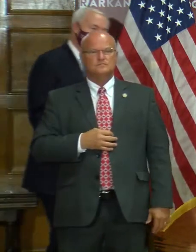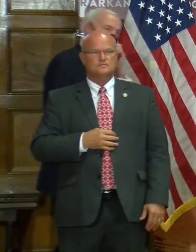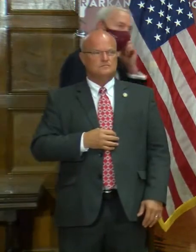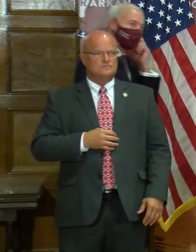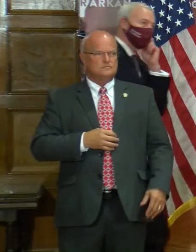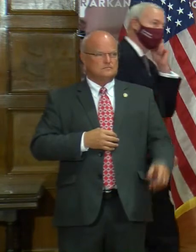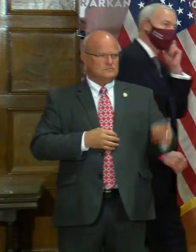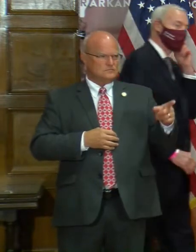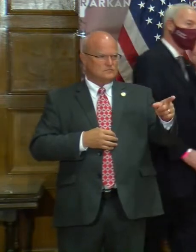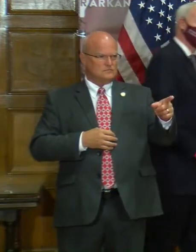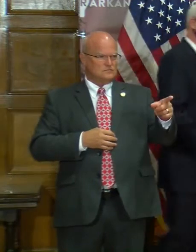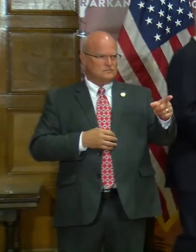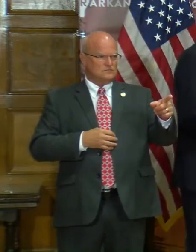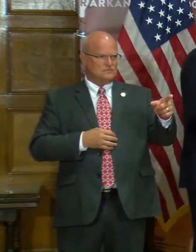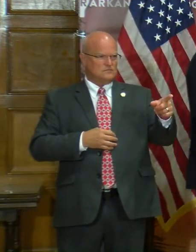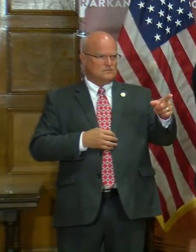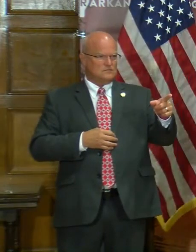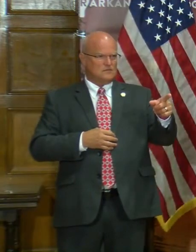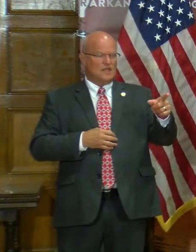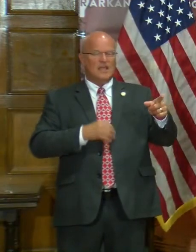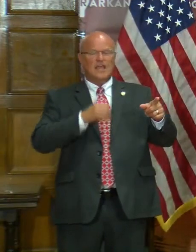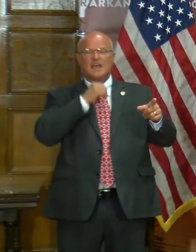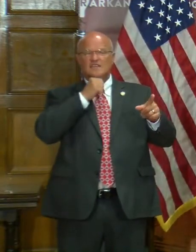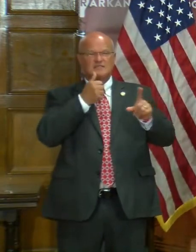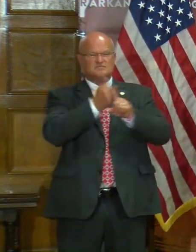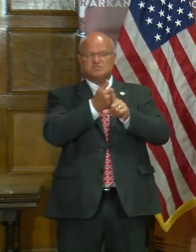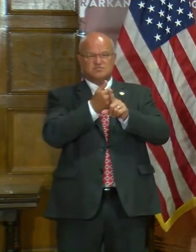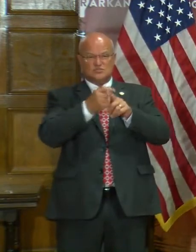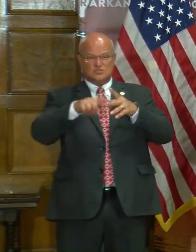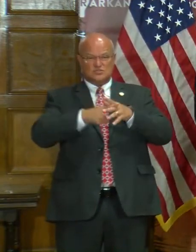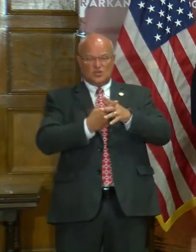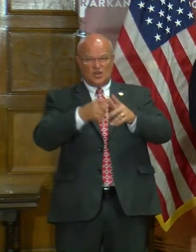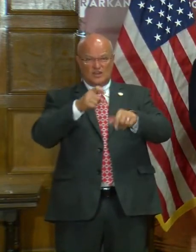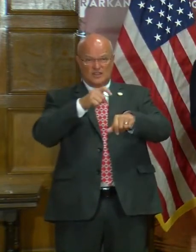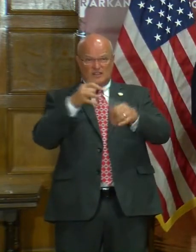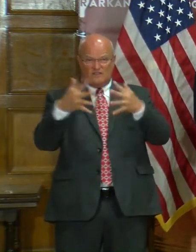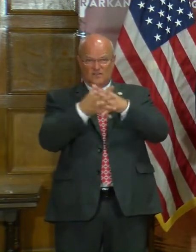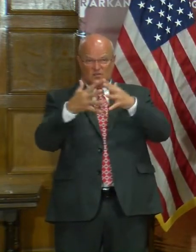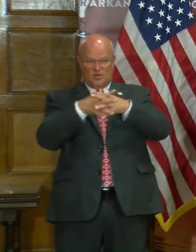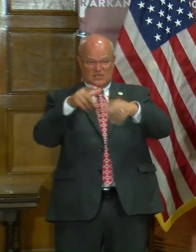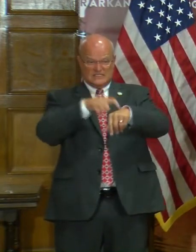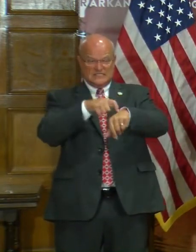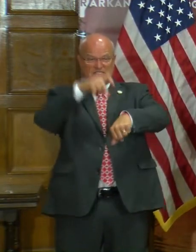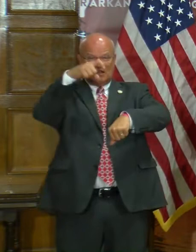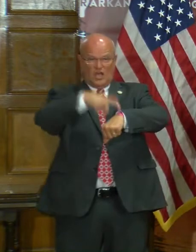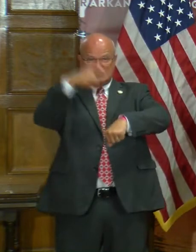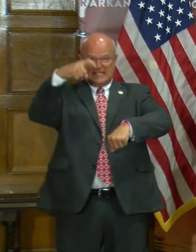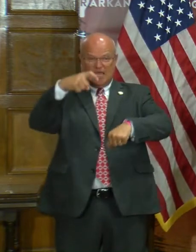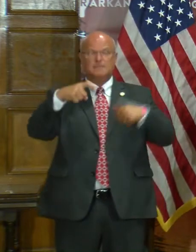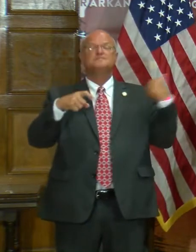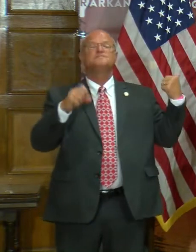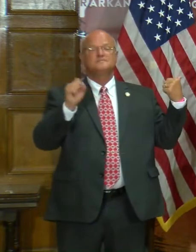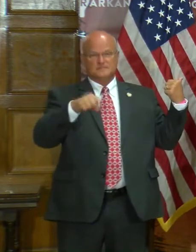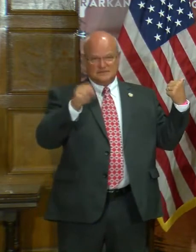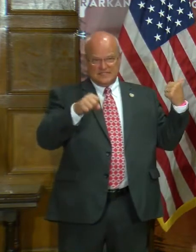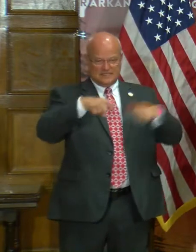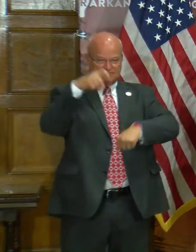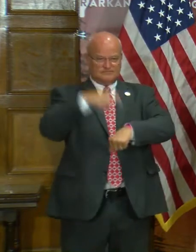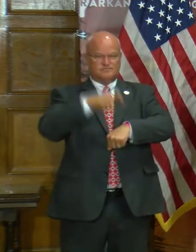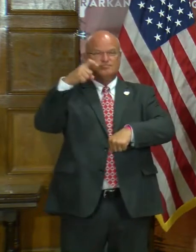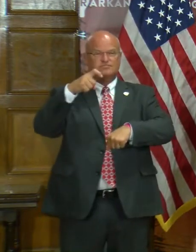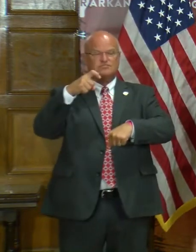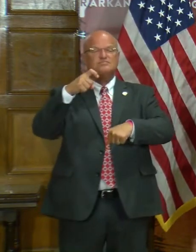You don't hit any bumps? Would you like to start the season on time? That's your goal? Start the football season as scheduled? Yes, sir. We would like to do that.